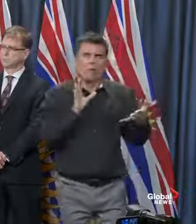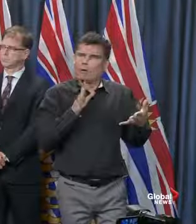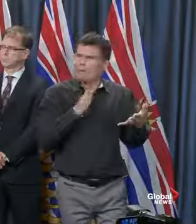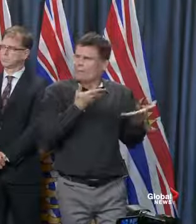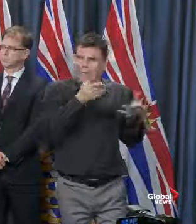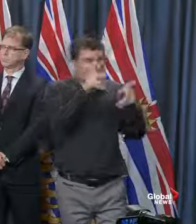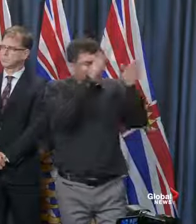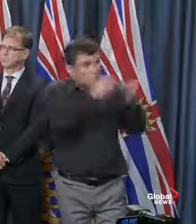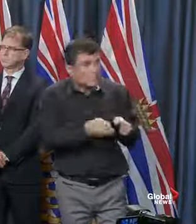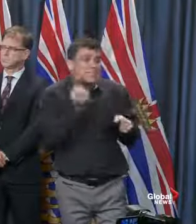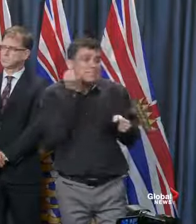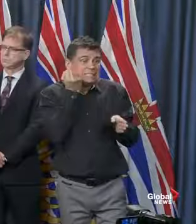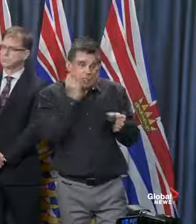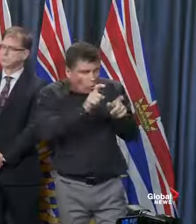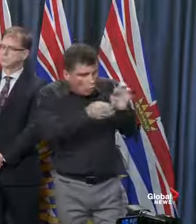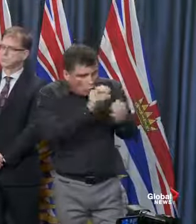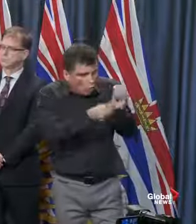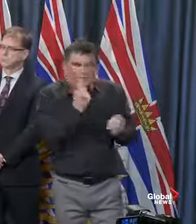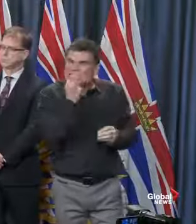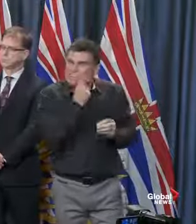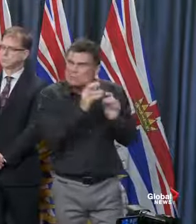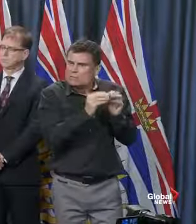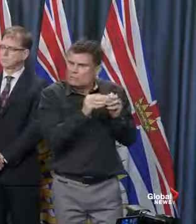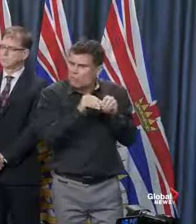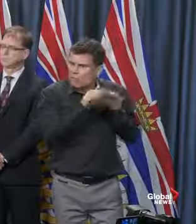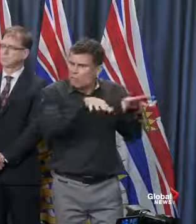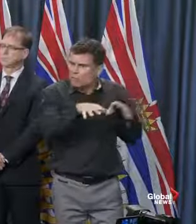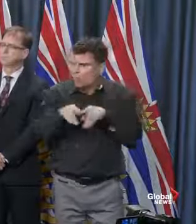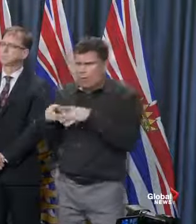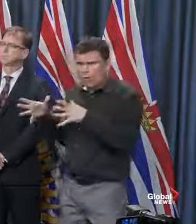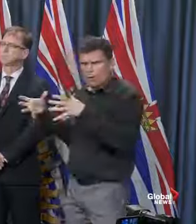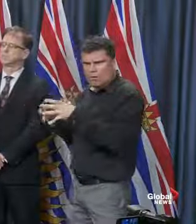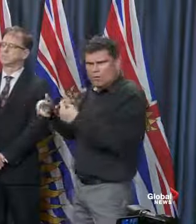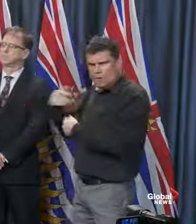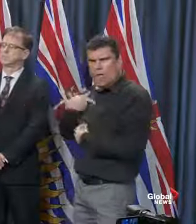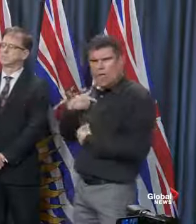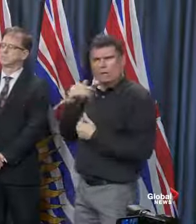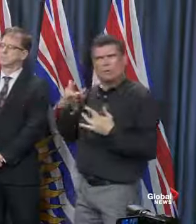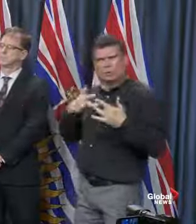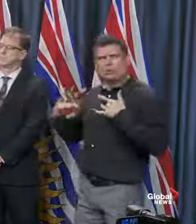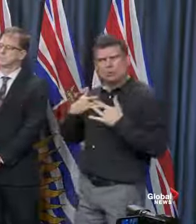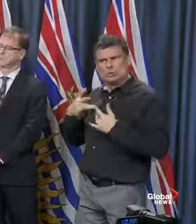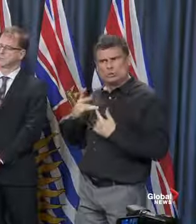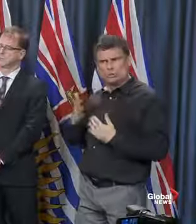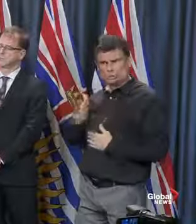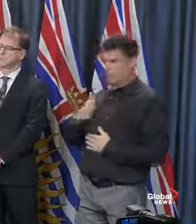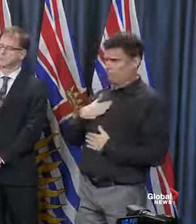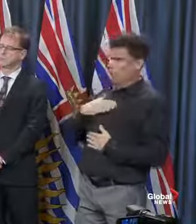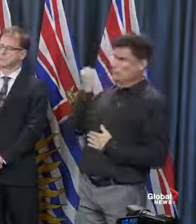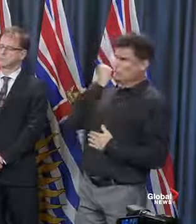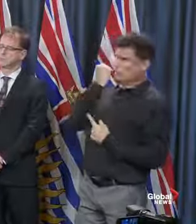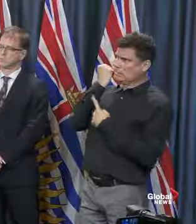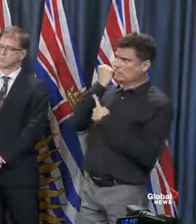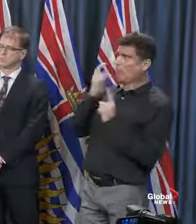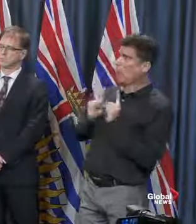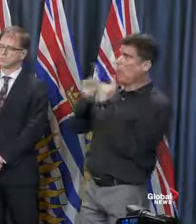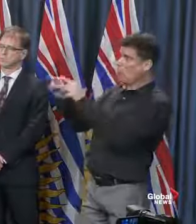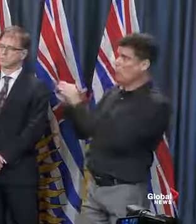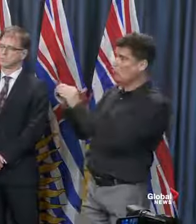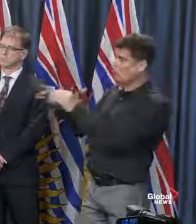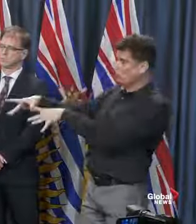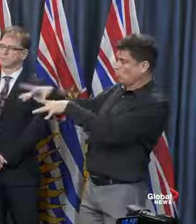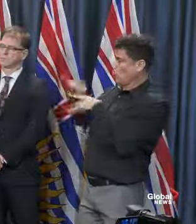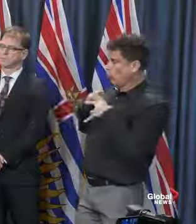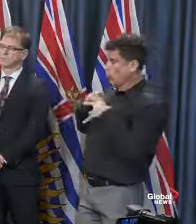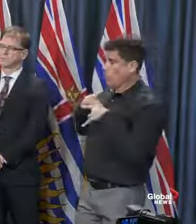appointment recently, if their dentist might be a source of concern? Dentists and dental hygienists